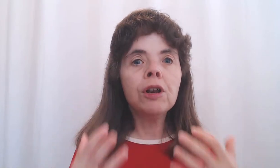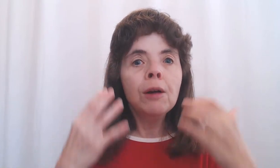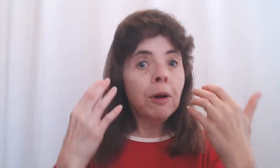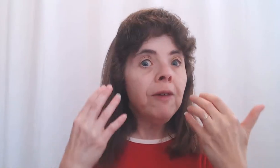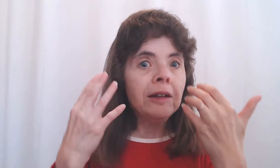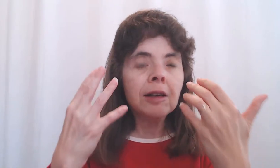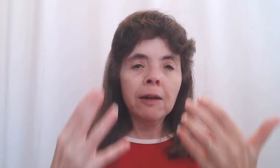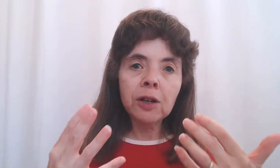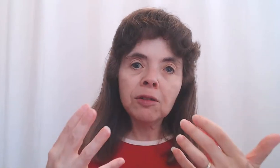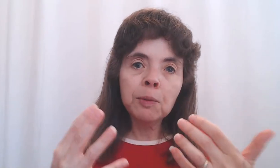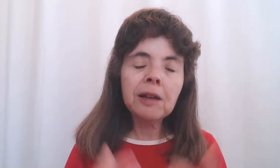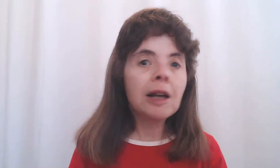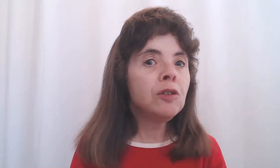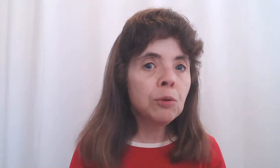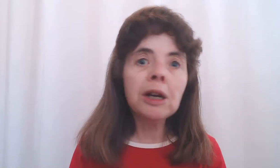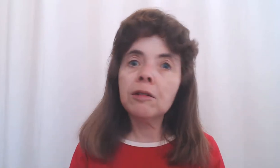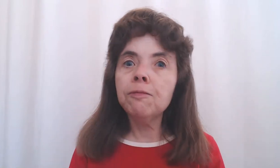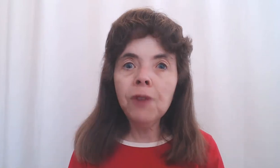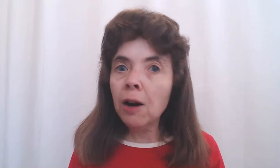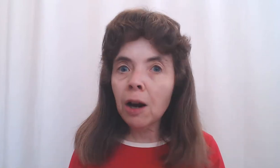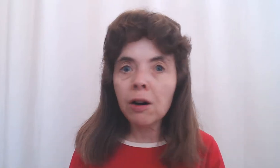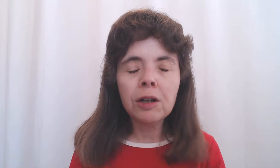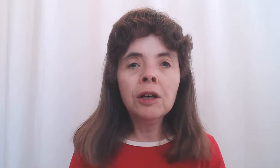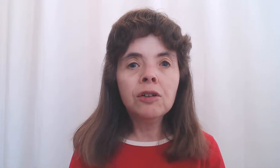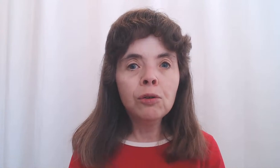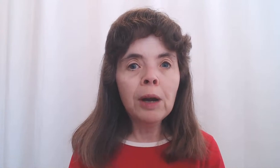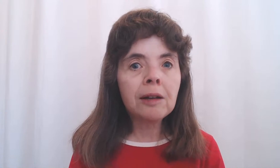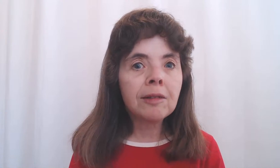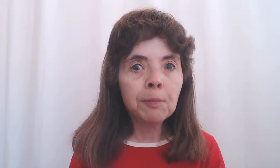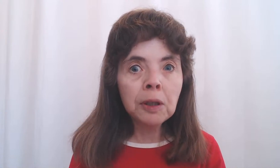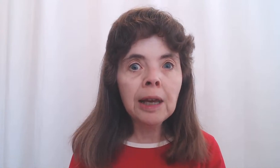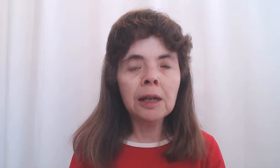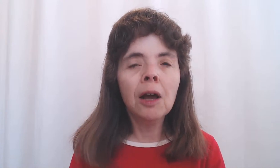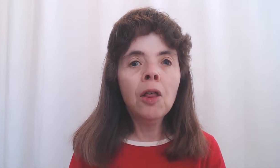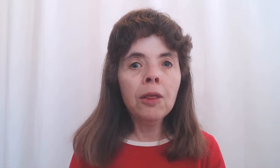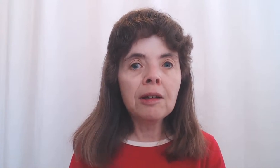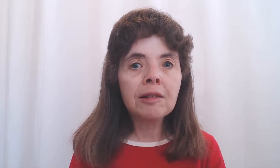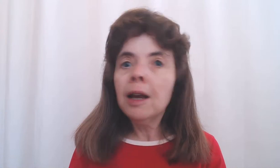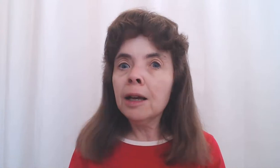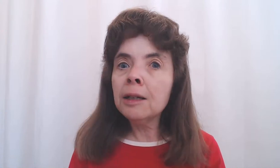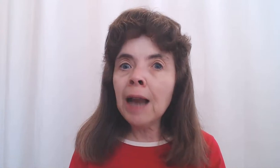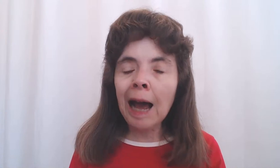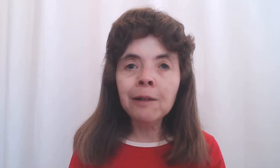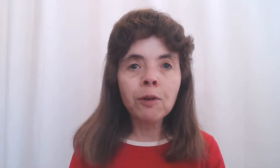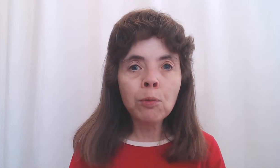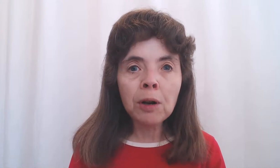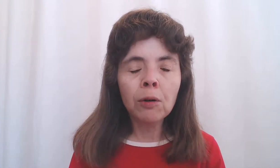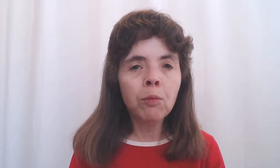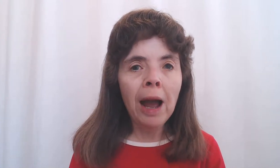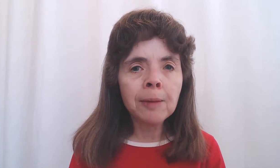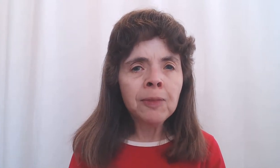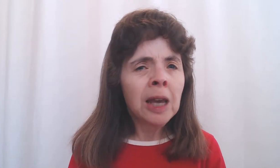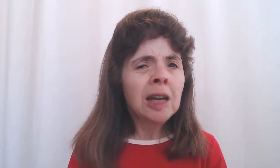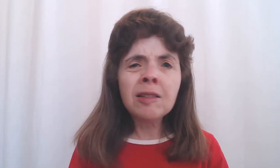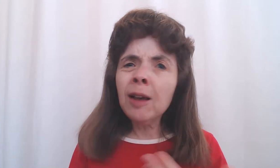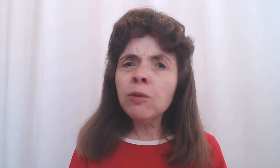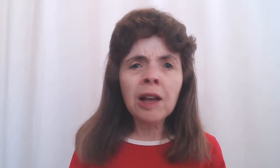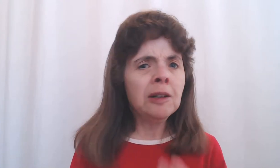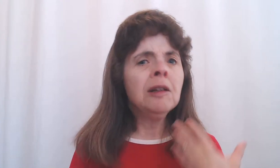provides evidence because I do think it's very hard to explain this in a non-veridical way. It's so sudden.